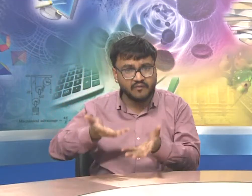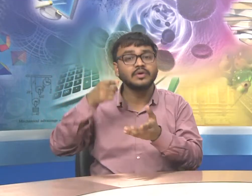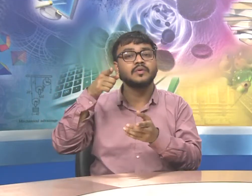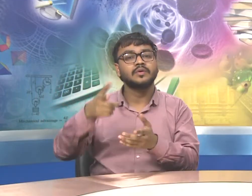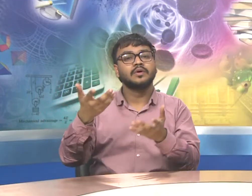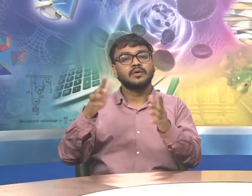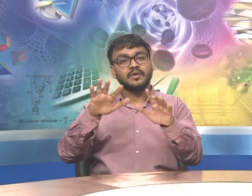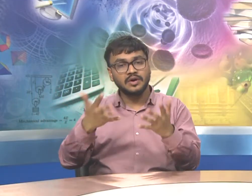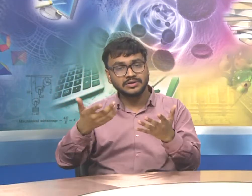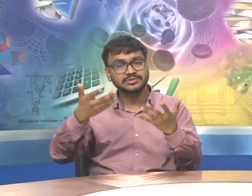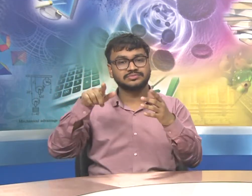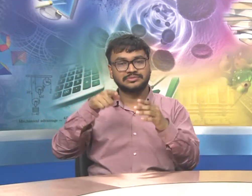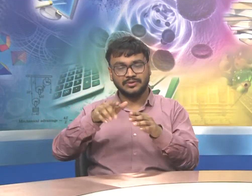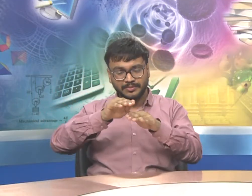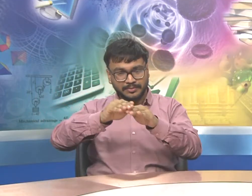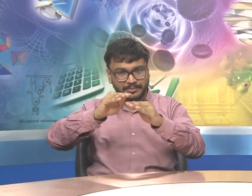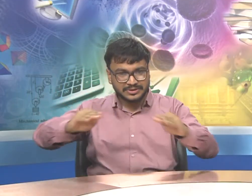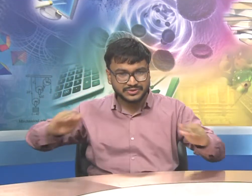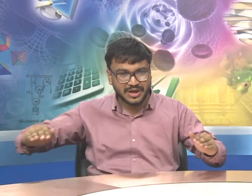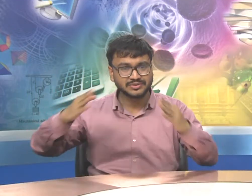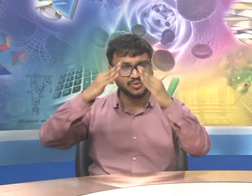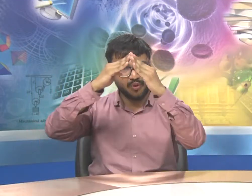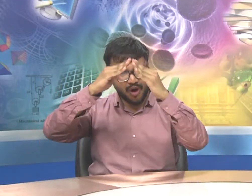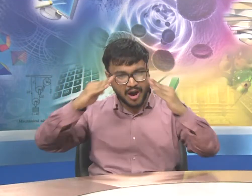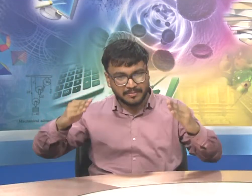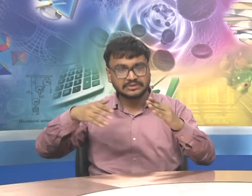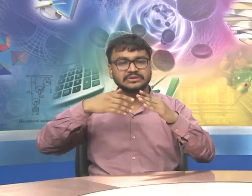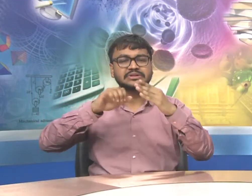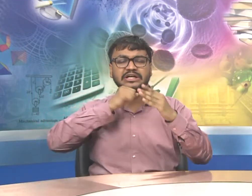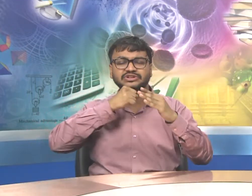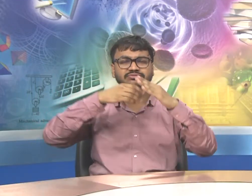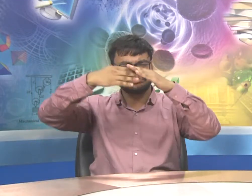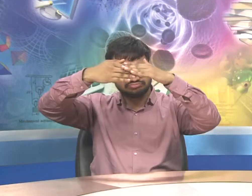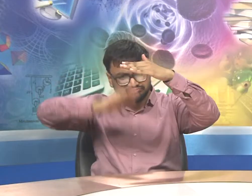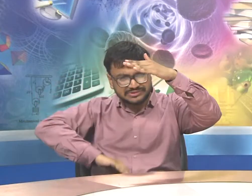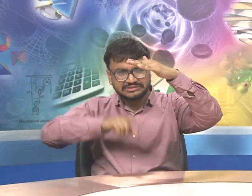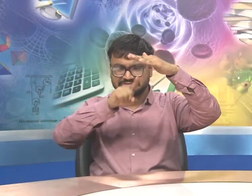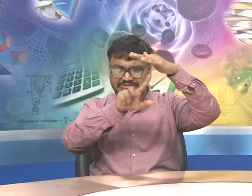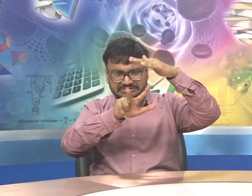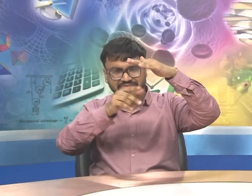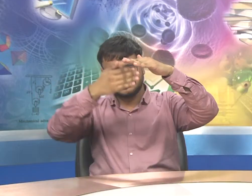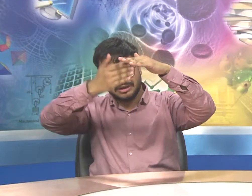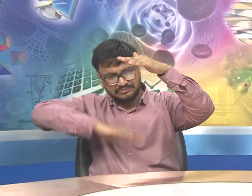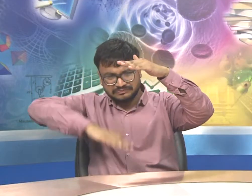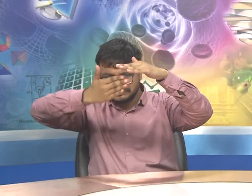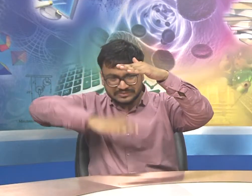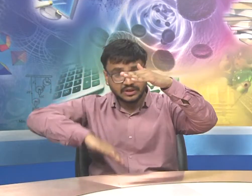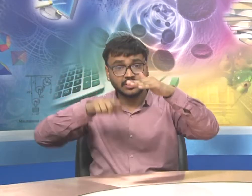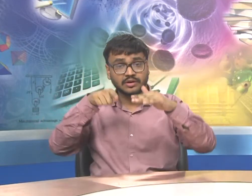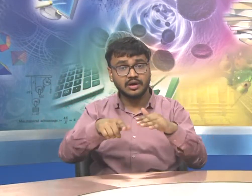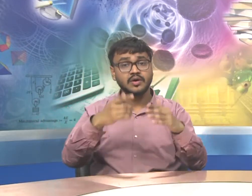tribals, slum dwellers, women in rescue homes,